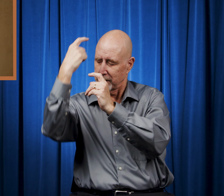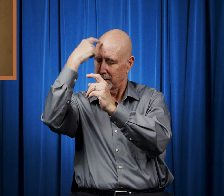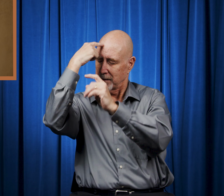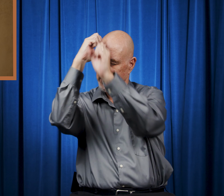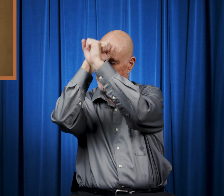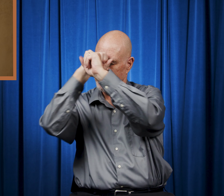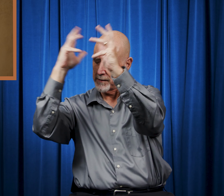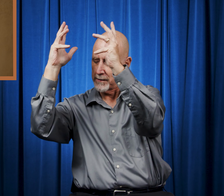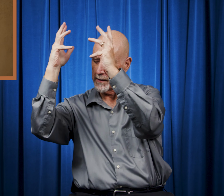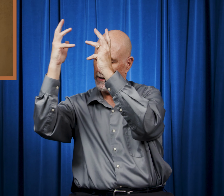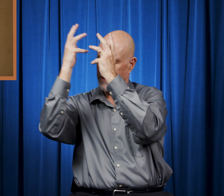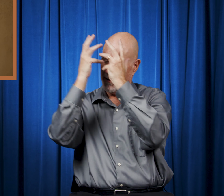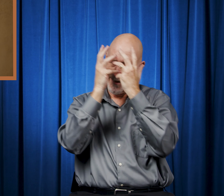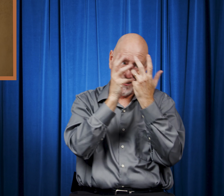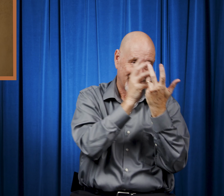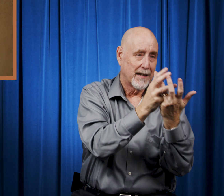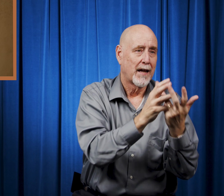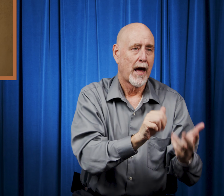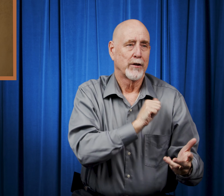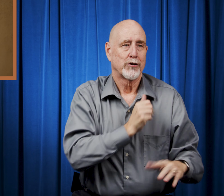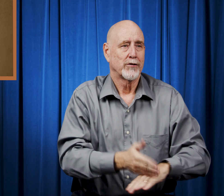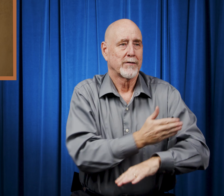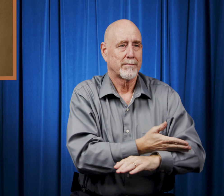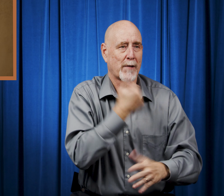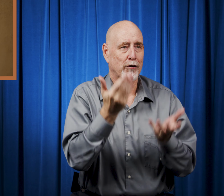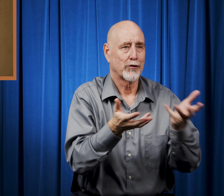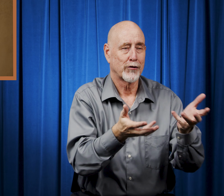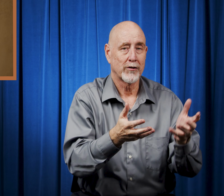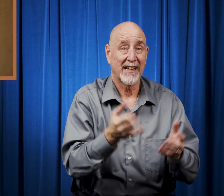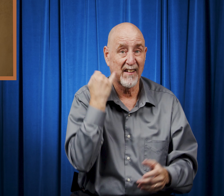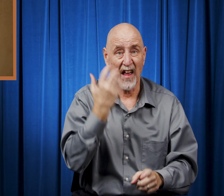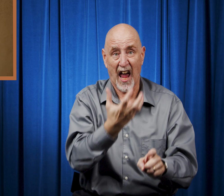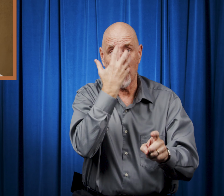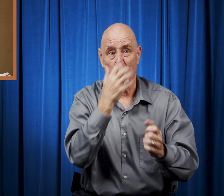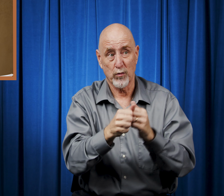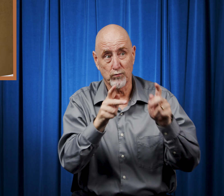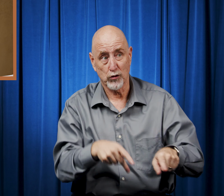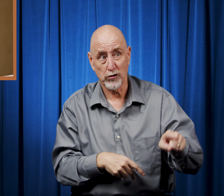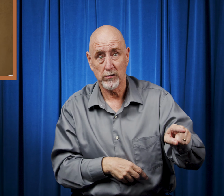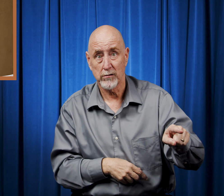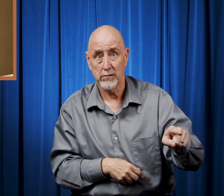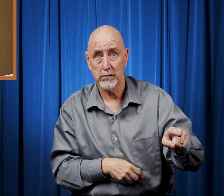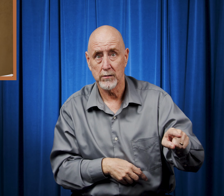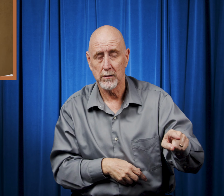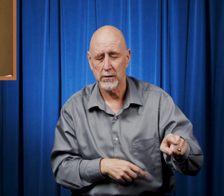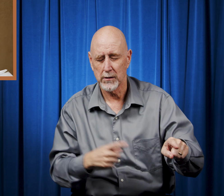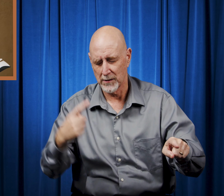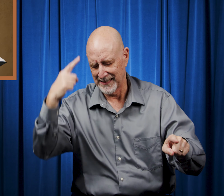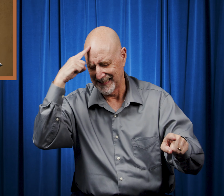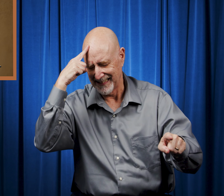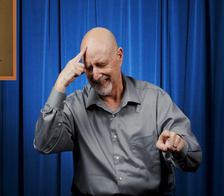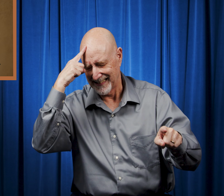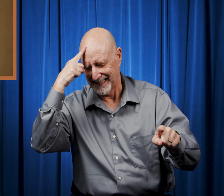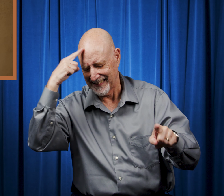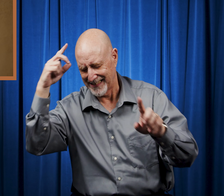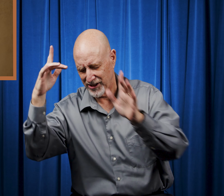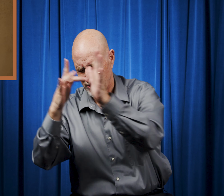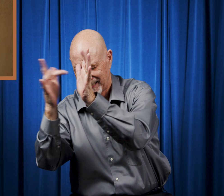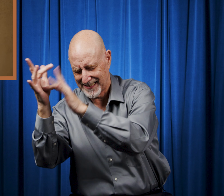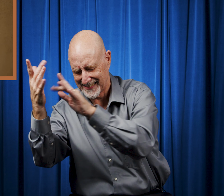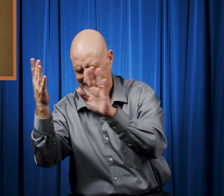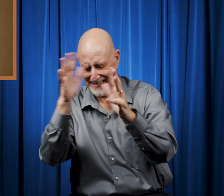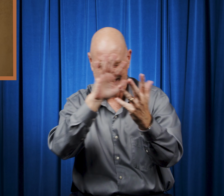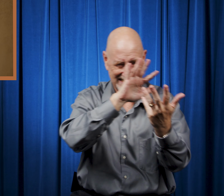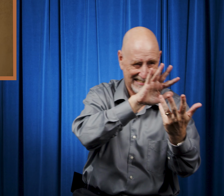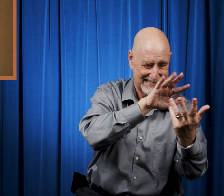And it will help you to have the right attitude before going into that discussion. If you become angry with someone, look for Jesus in